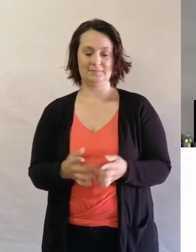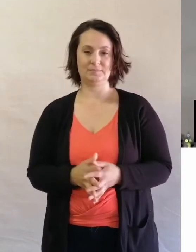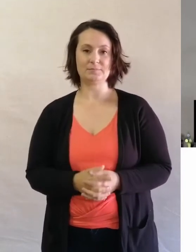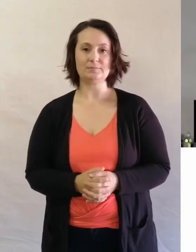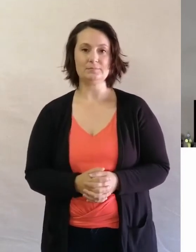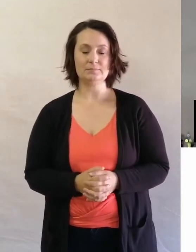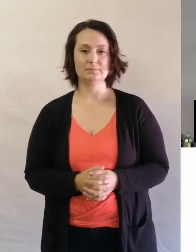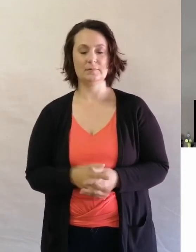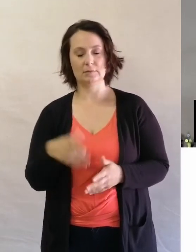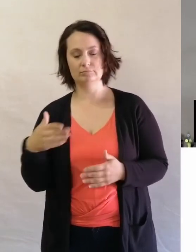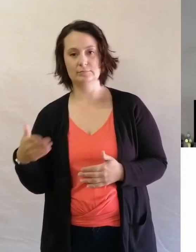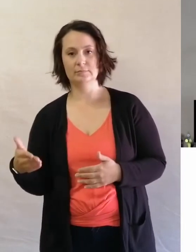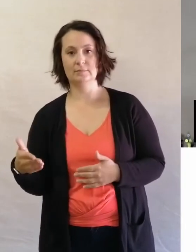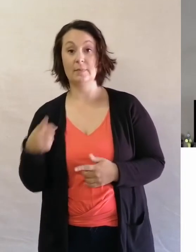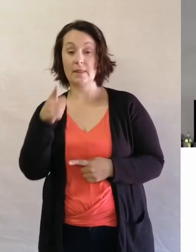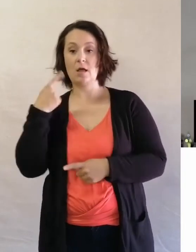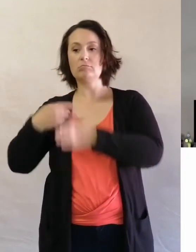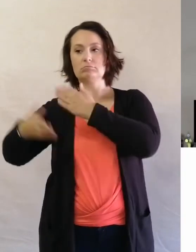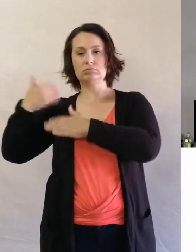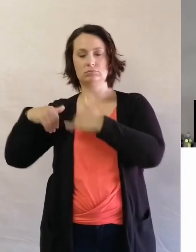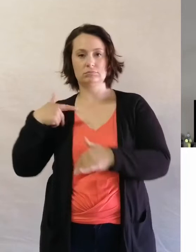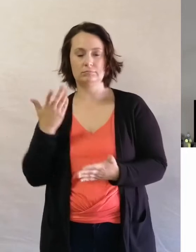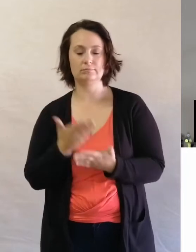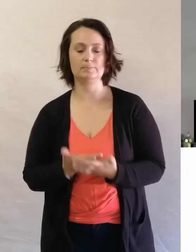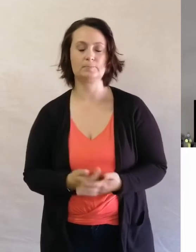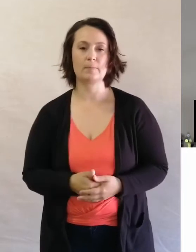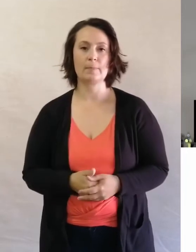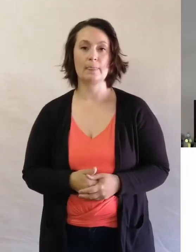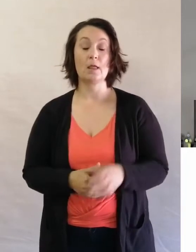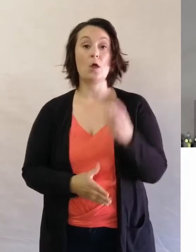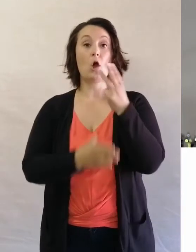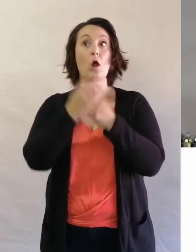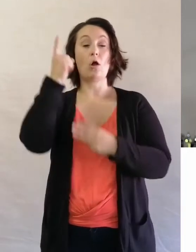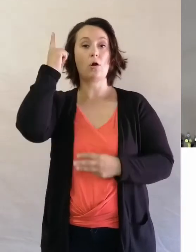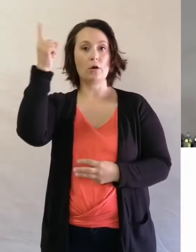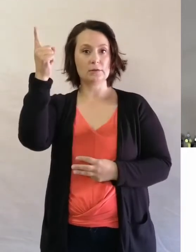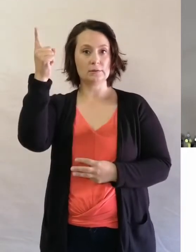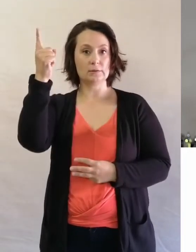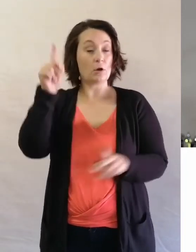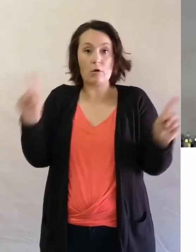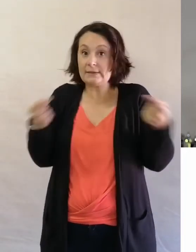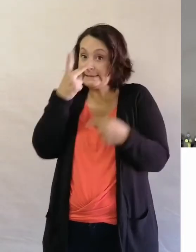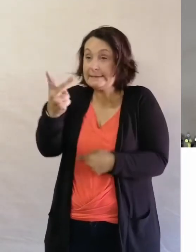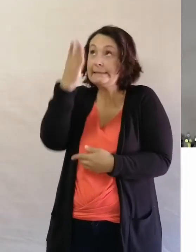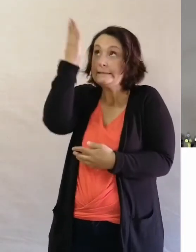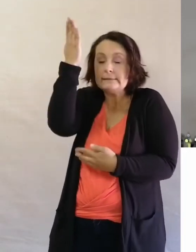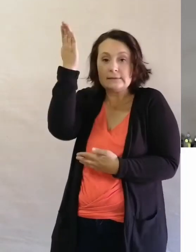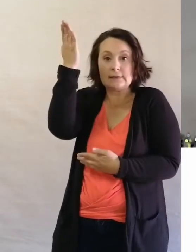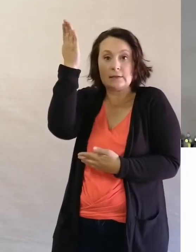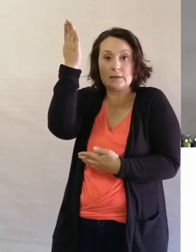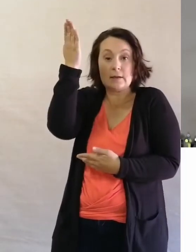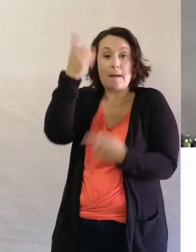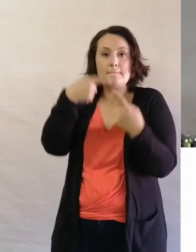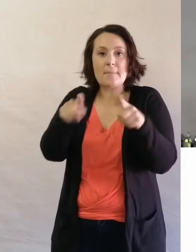says this, and then goes on to say, this is what the ancients were commended for. So in other words, God says, you can't see me, but I want to